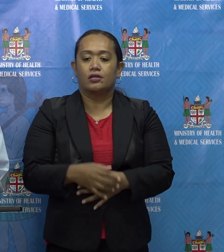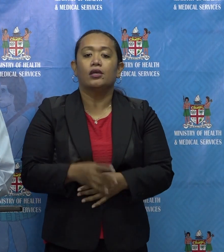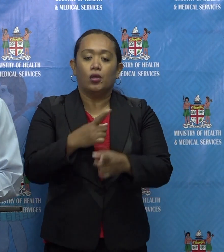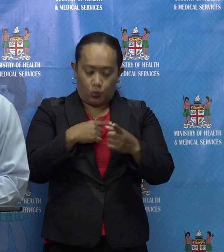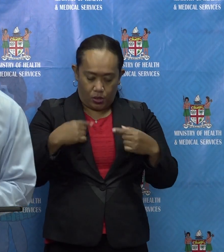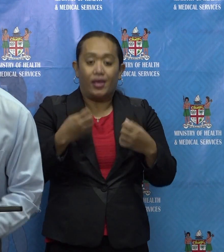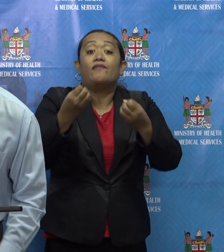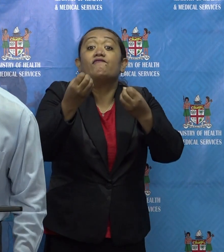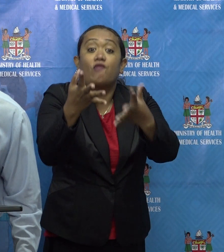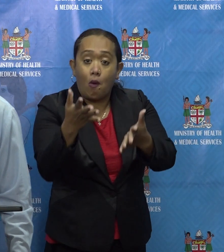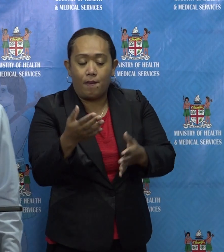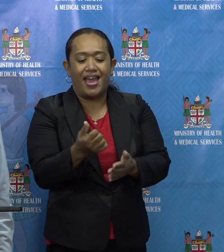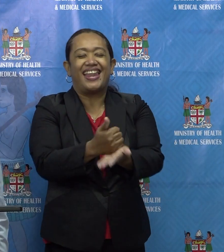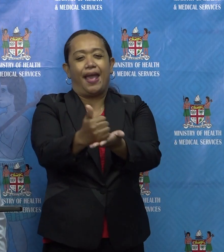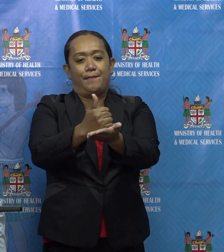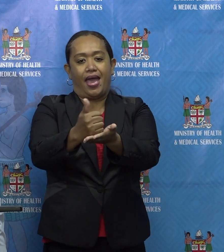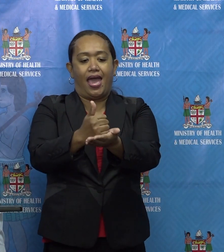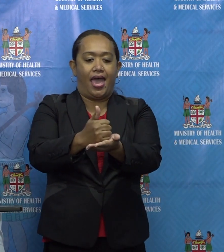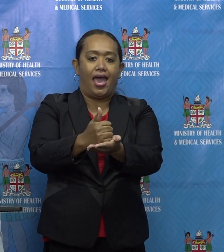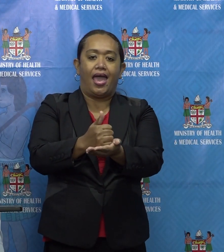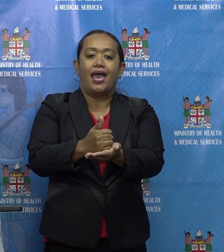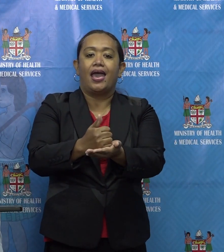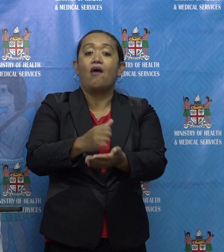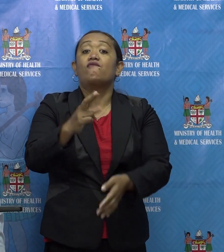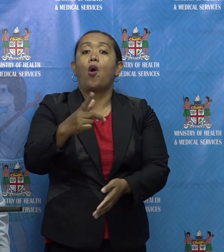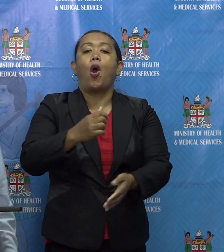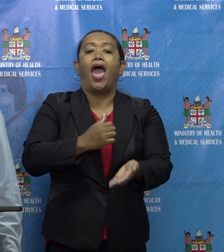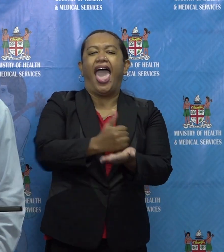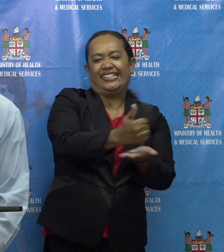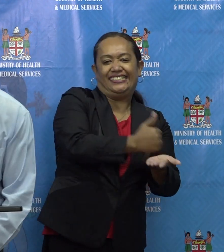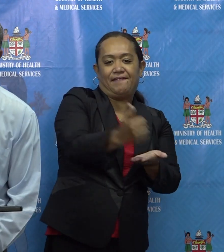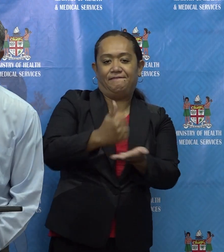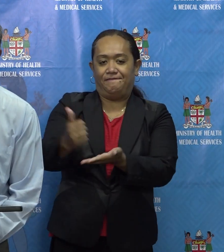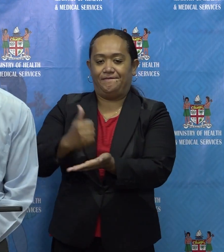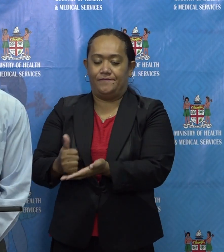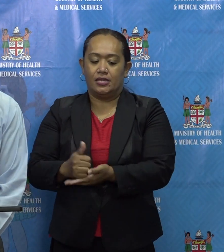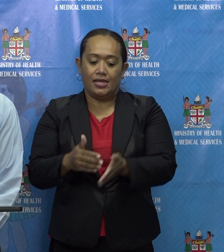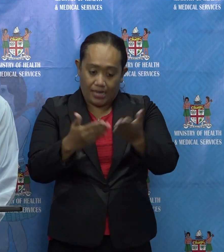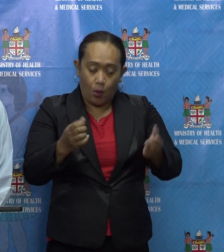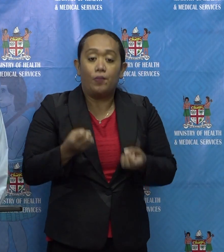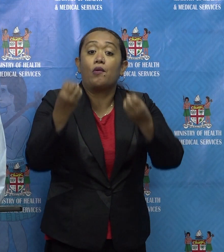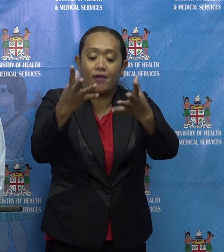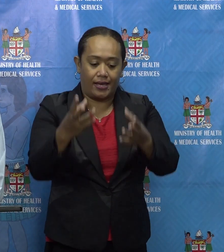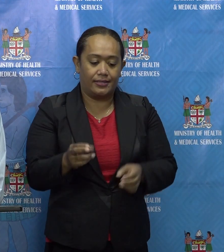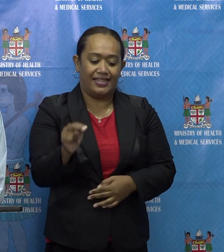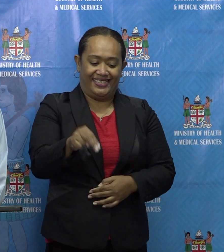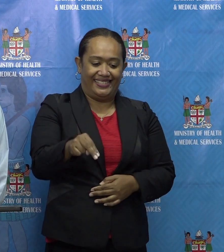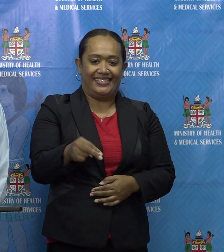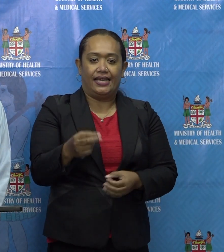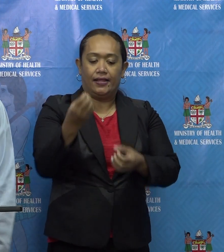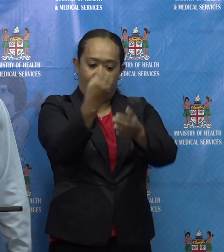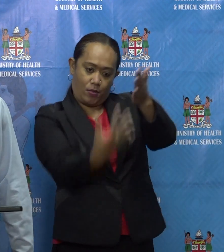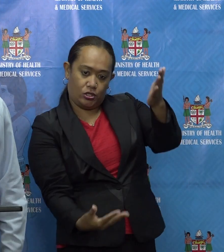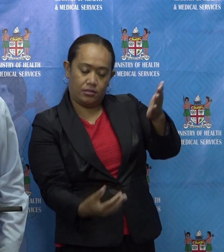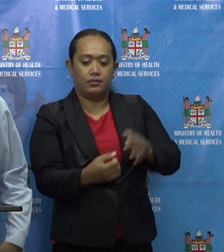always inform the public on the number of active cases in the country and provide the necessary details to help with contact tracing.